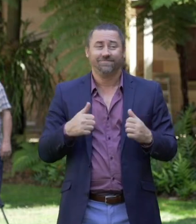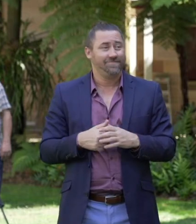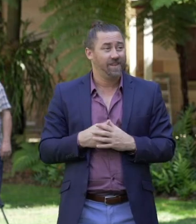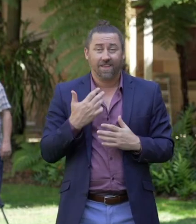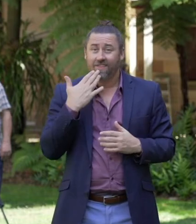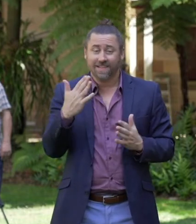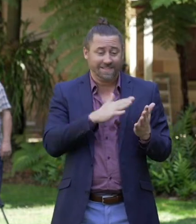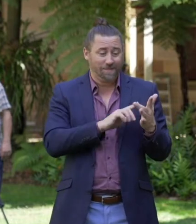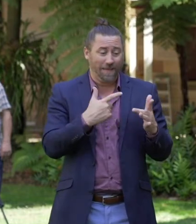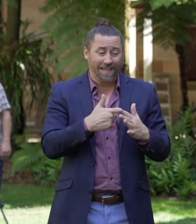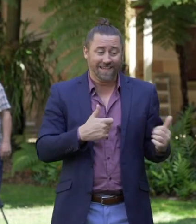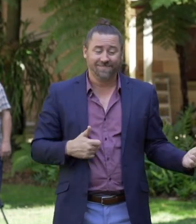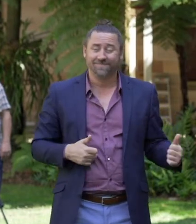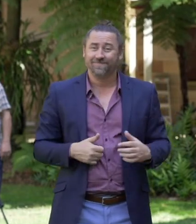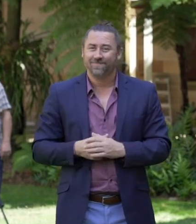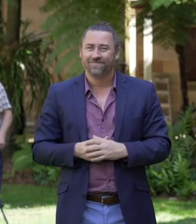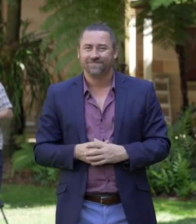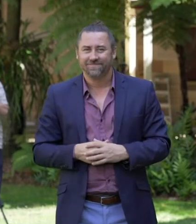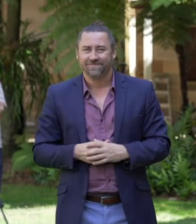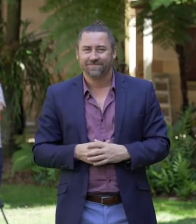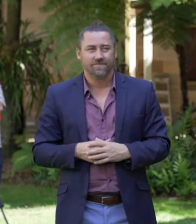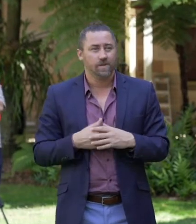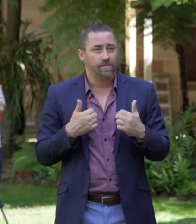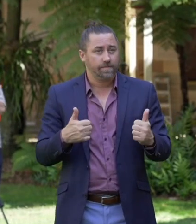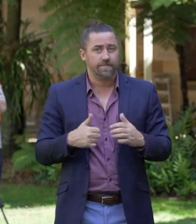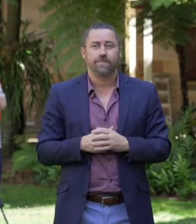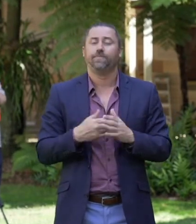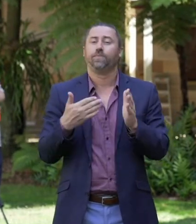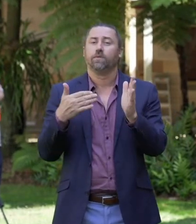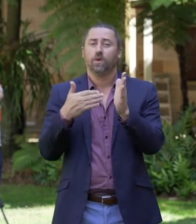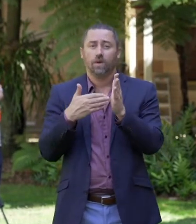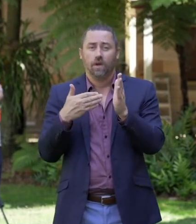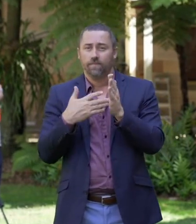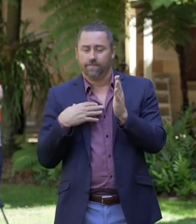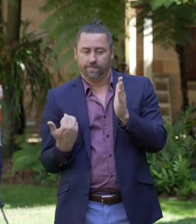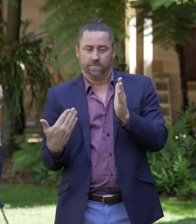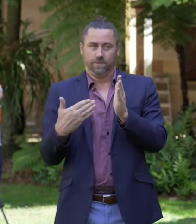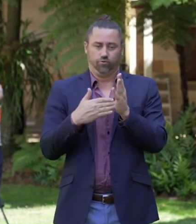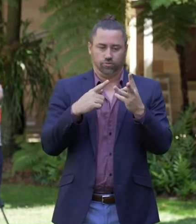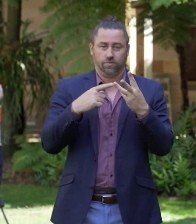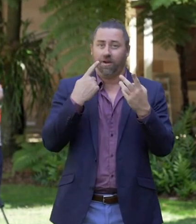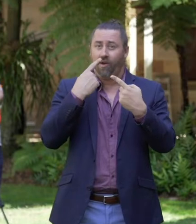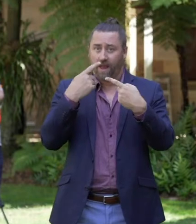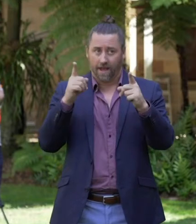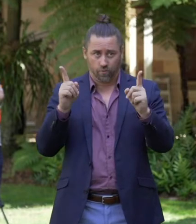Okay. Thanks, Nick. Okay, thank you. All right. Today I want to announce